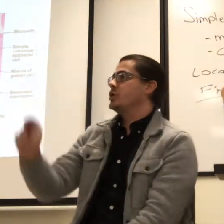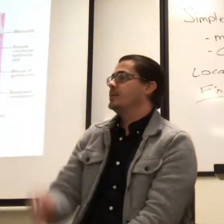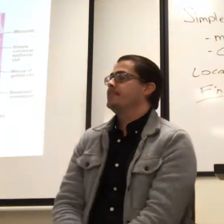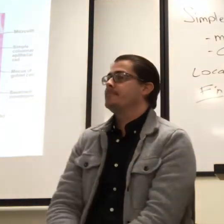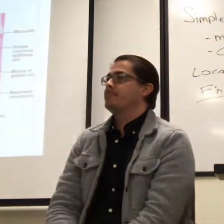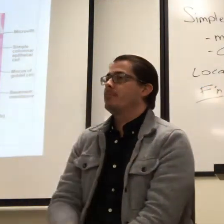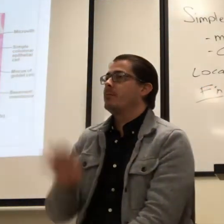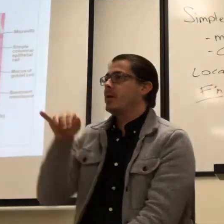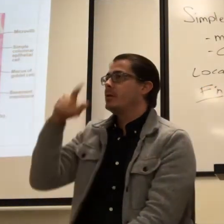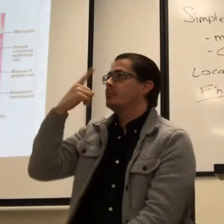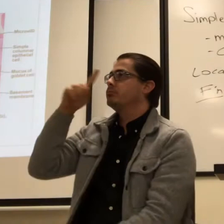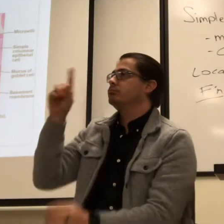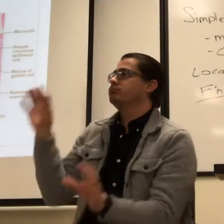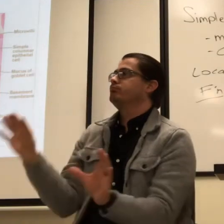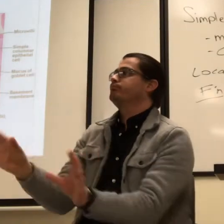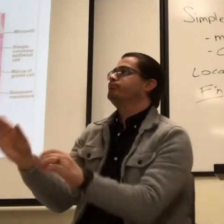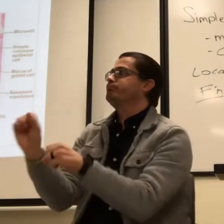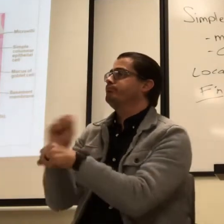Function.